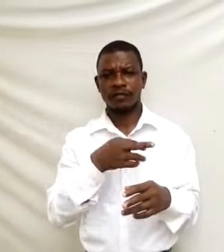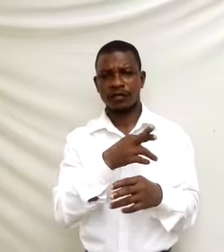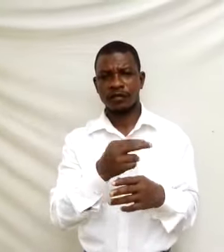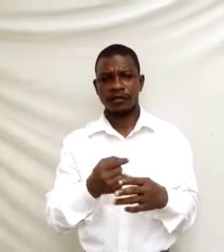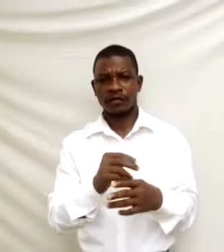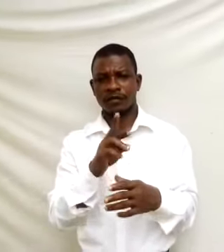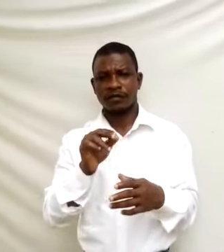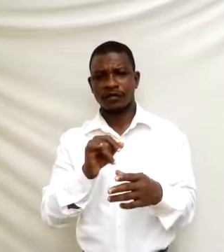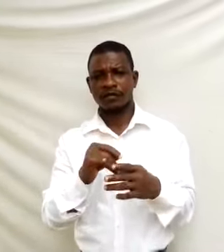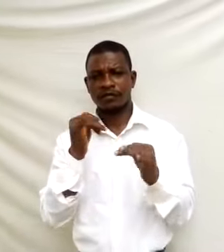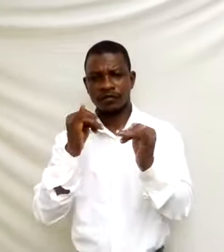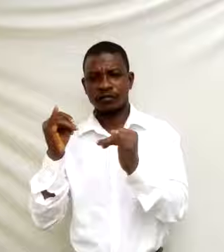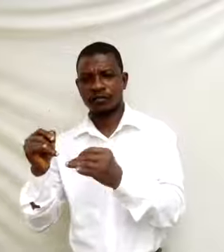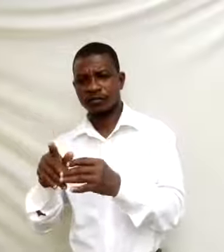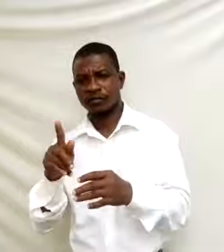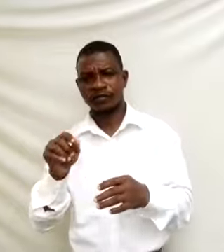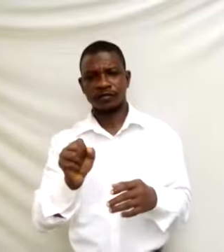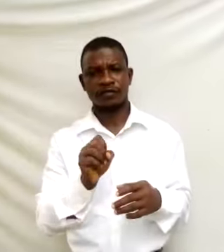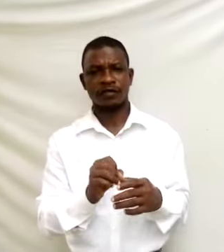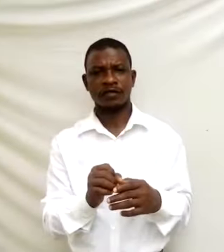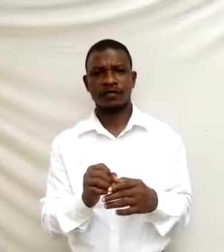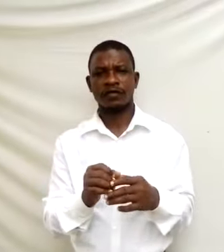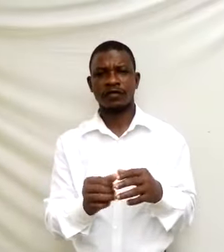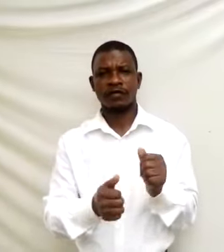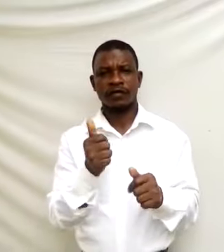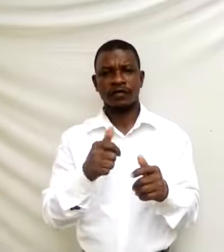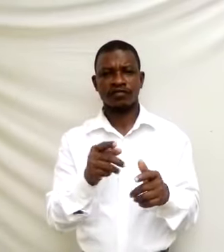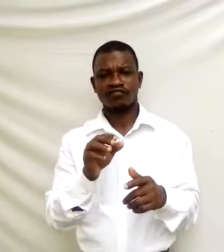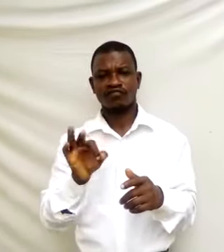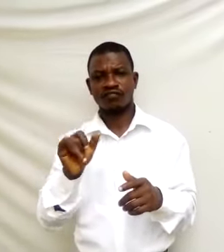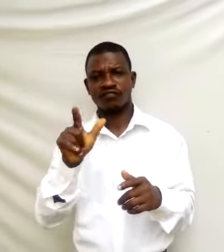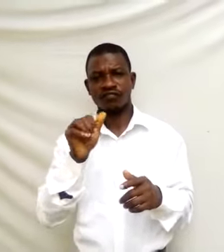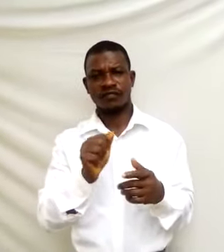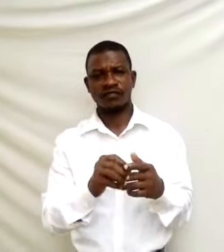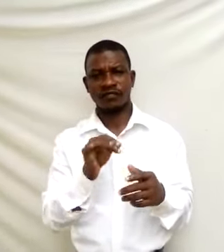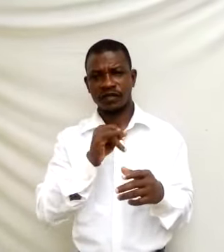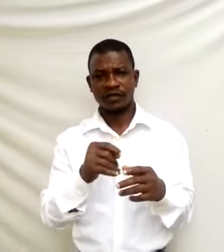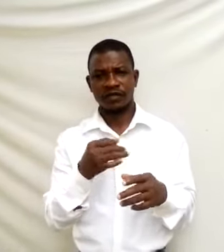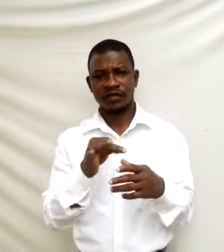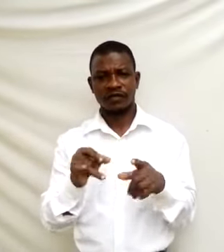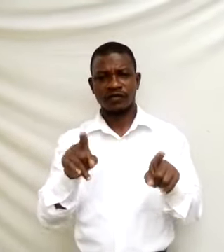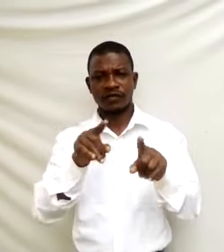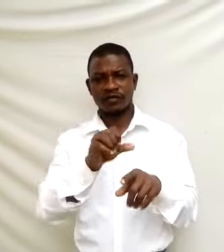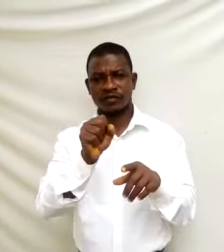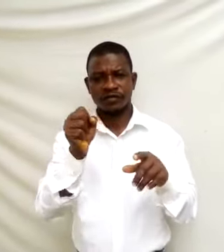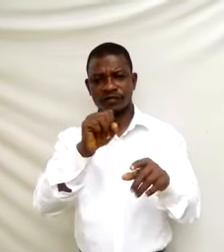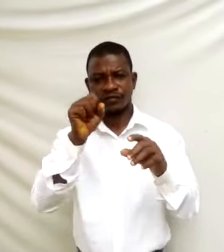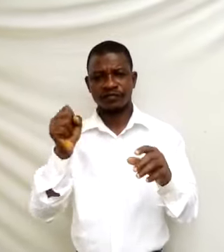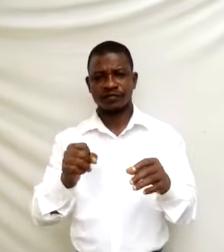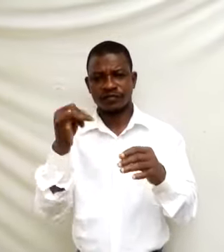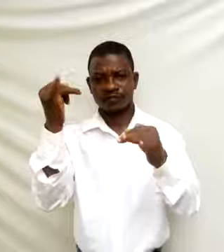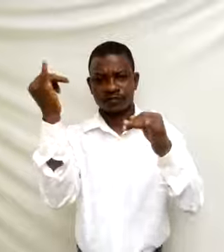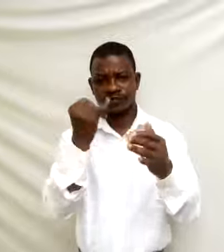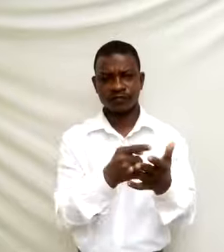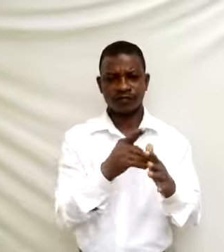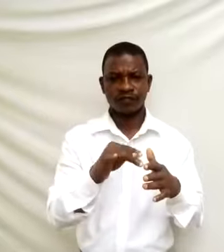individual cells each flame cell is of the shape of a funnel with cilia